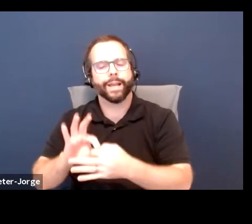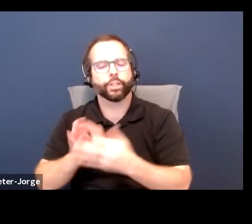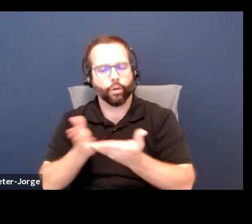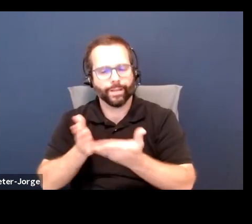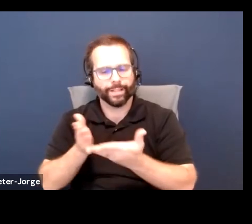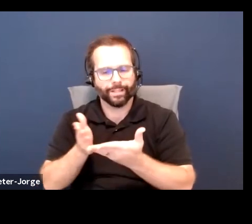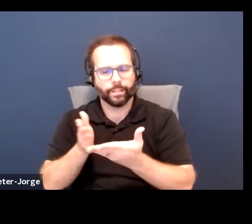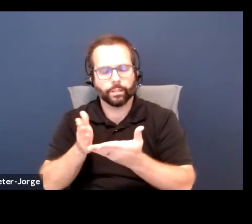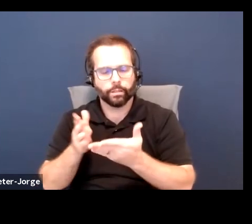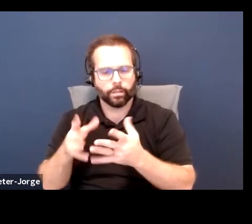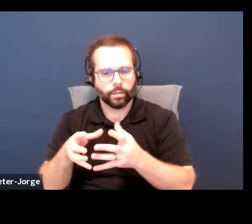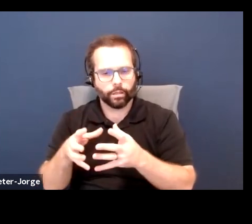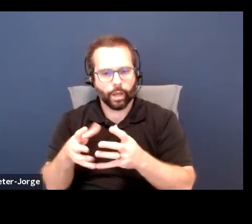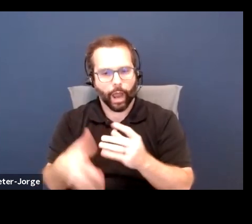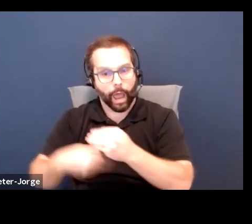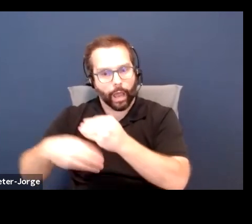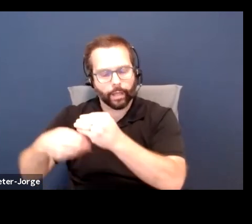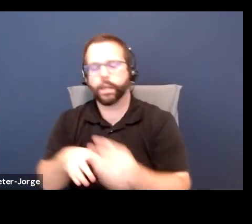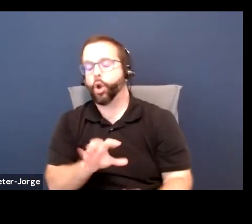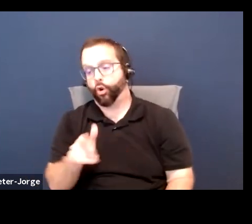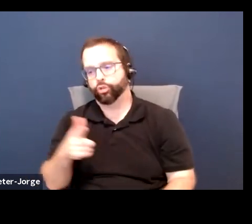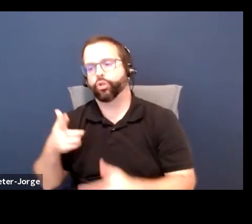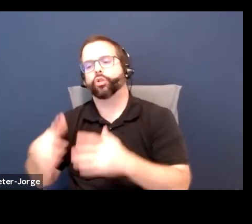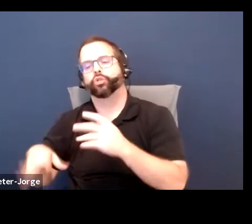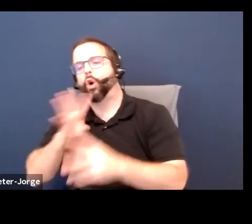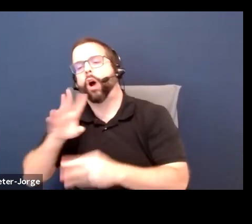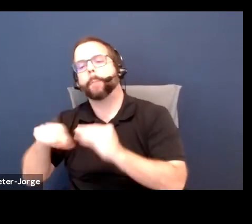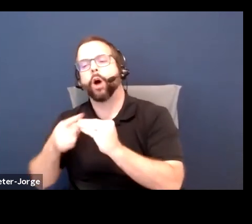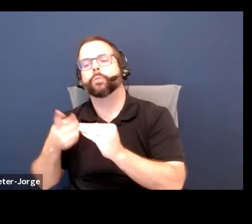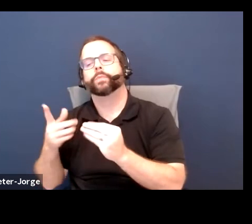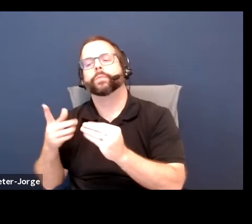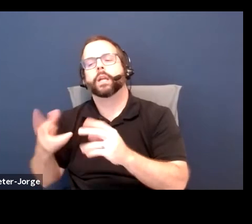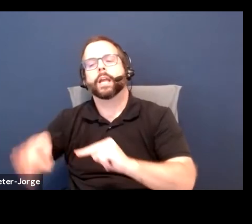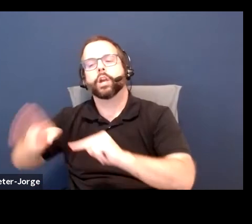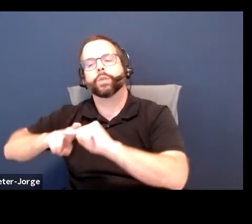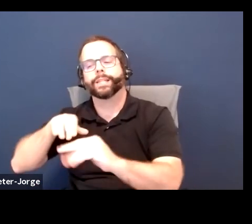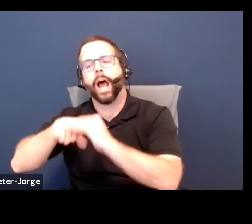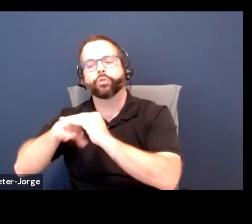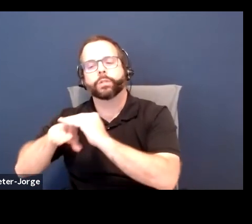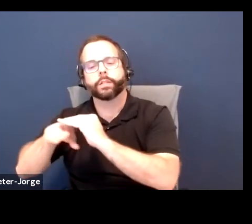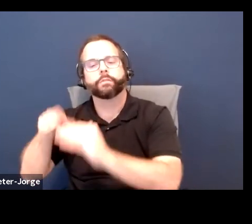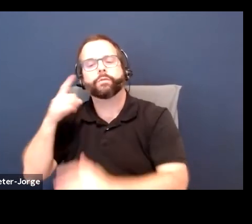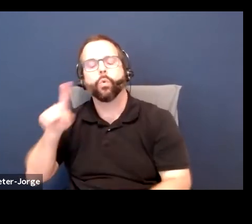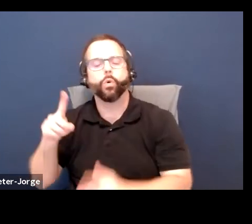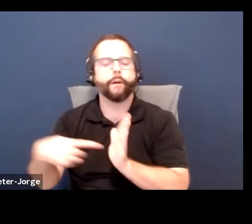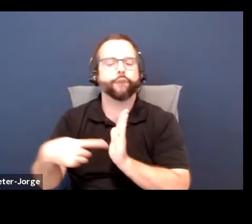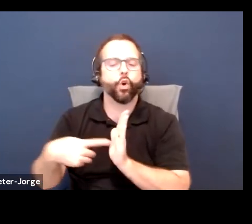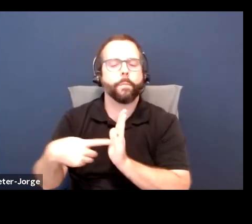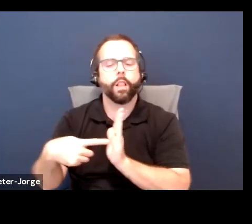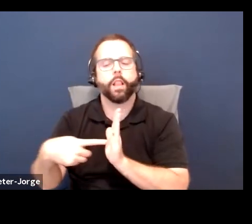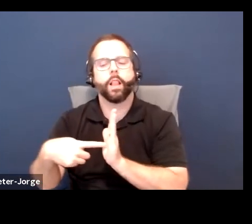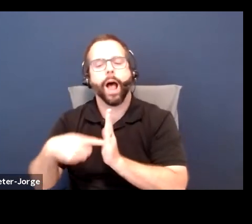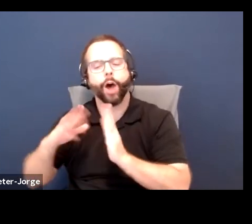Then talk about our work to increase access to affordable, accessible housing, and our work